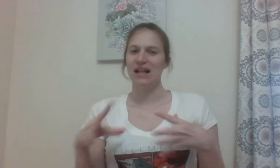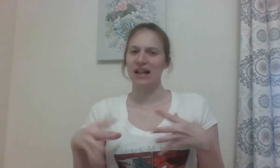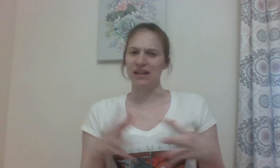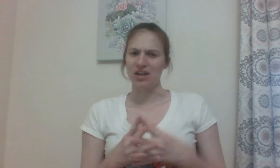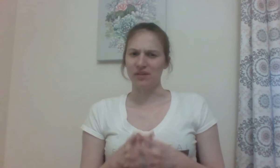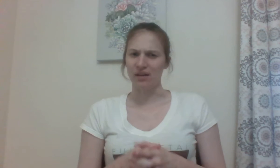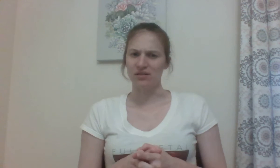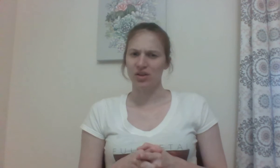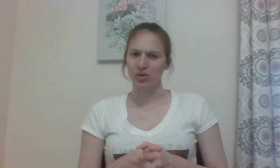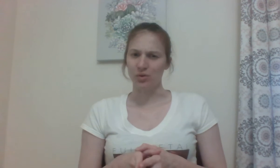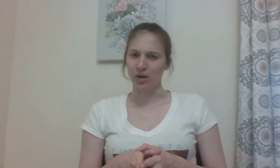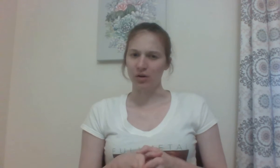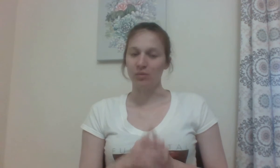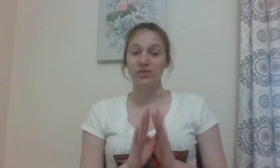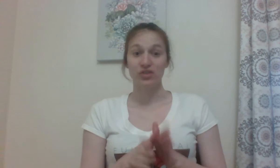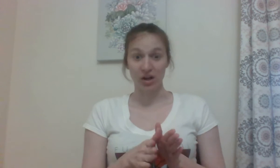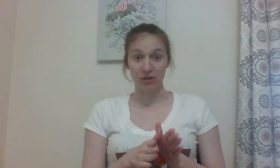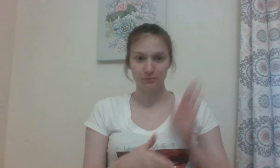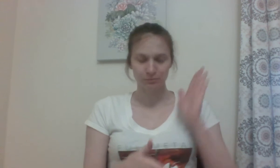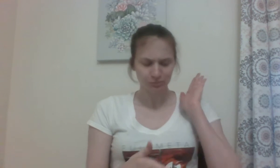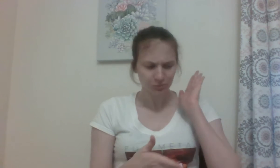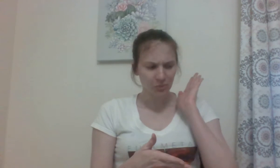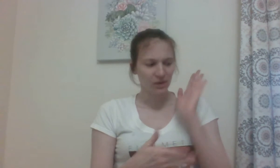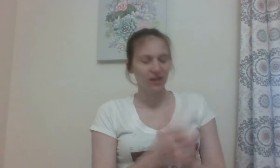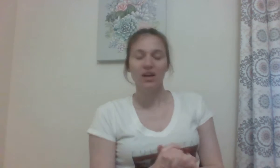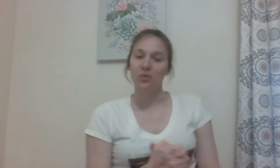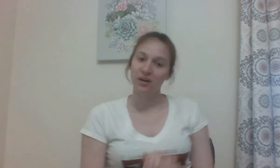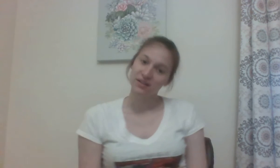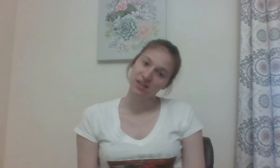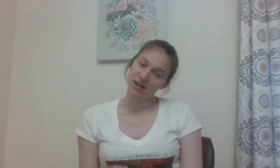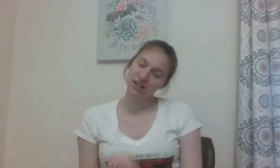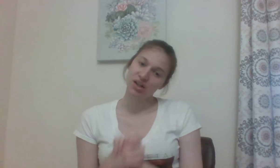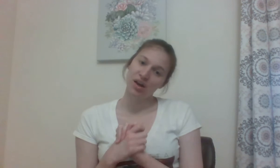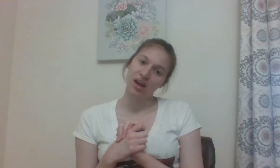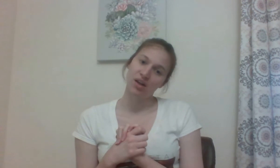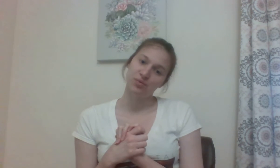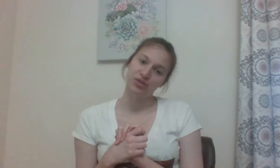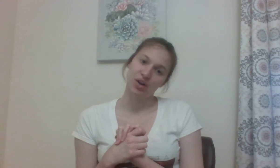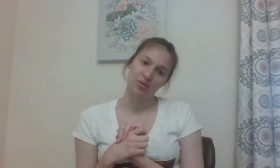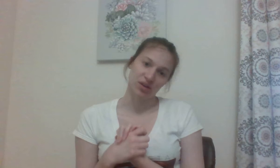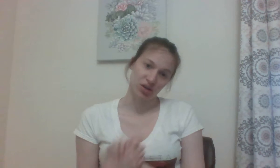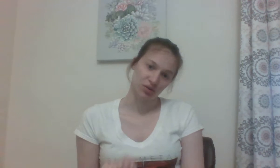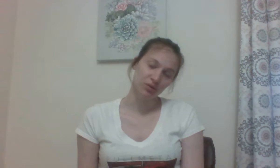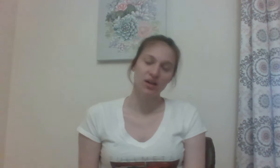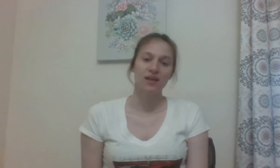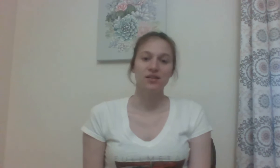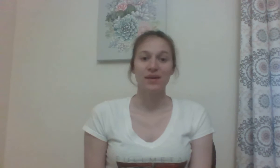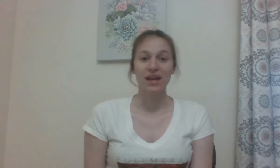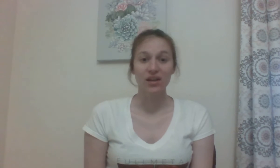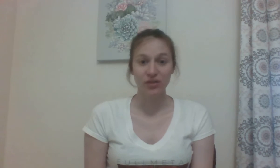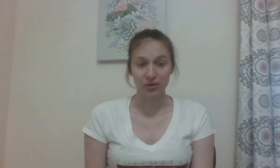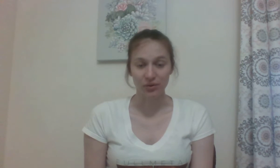laying around your home. So, we'll get started and we'll start with U. To make a U,